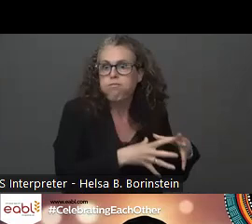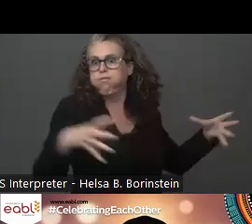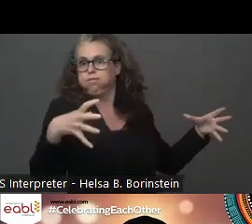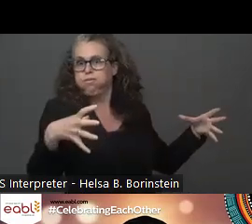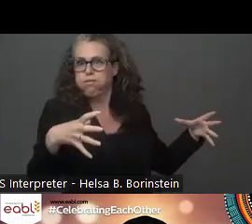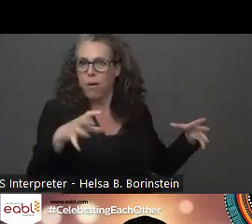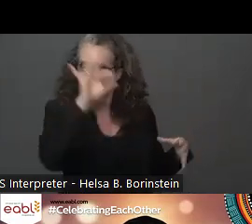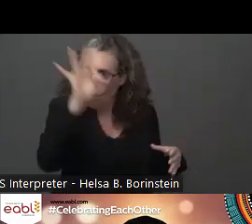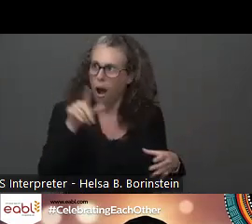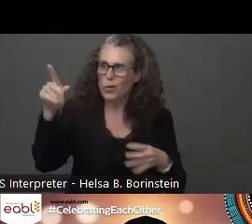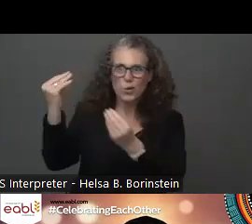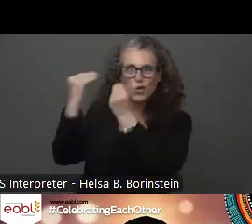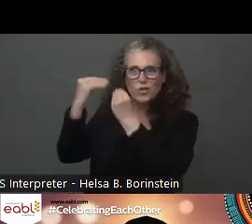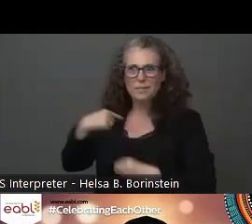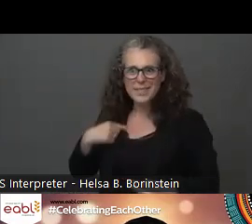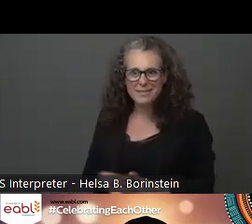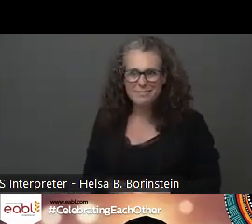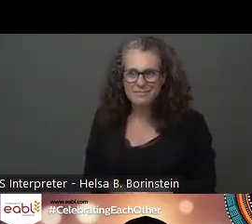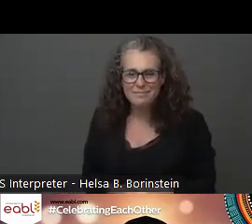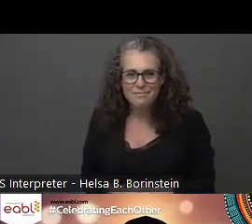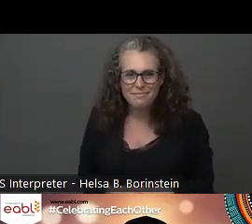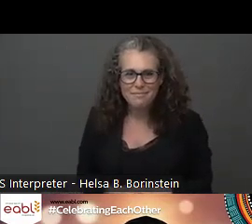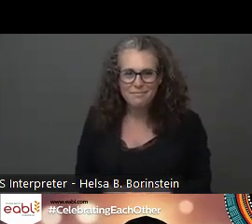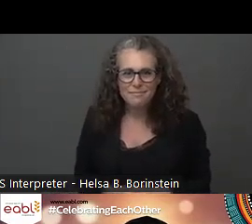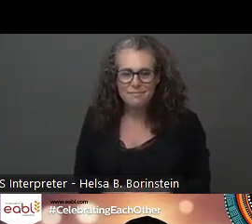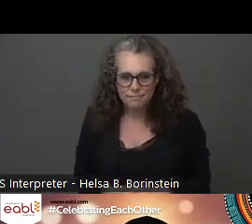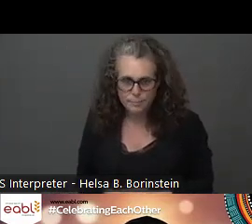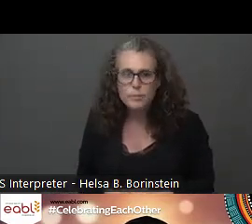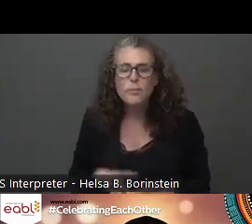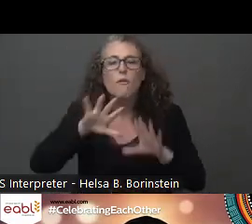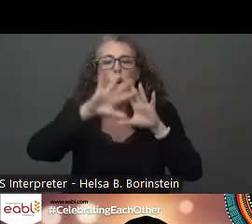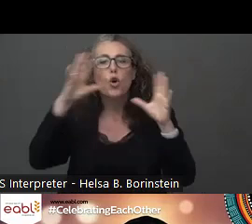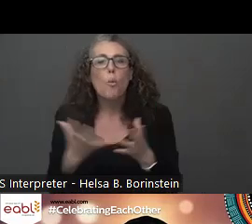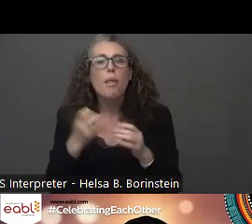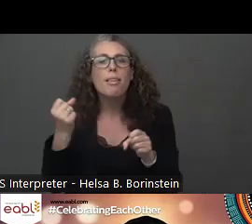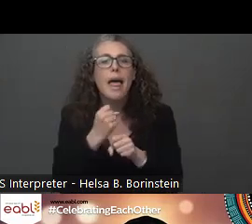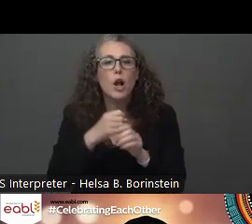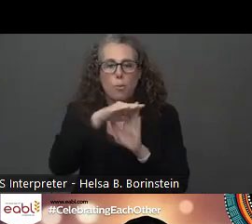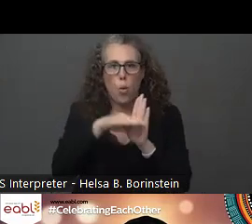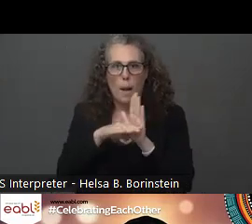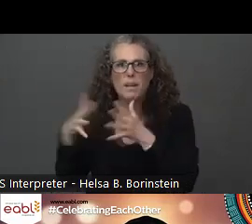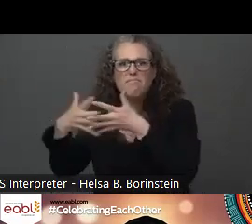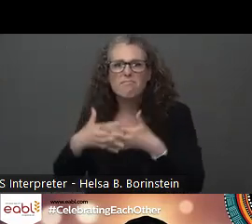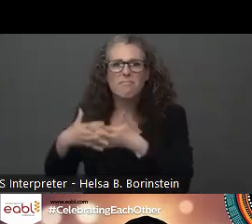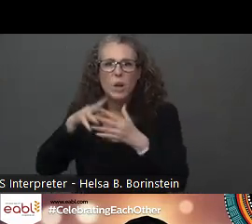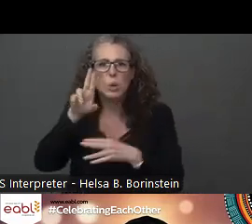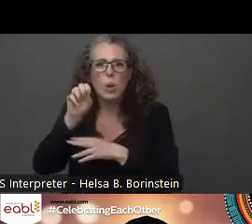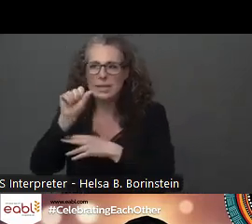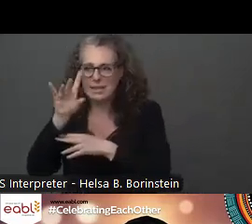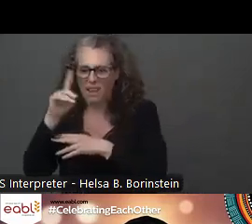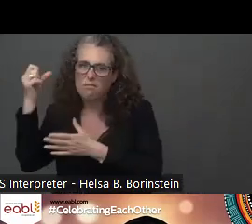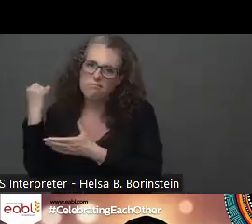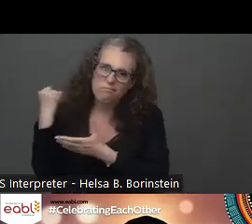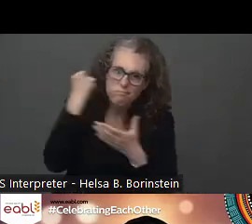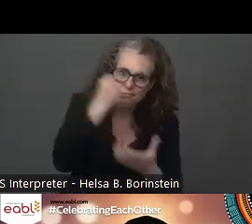We entered into a partnership called the Global Labor Program, which is a funded program by USAID, and an organization called